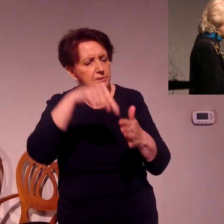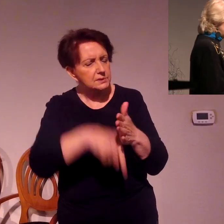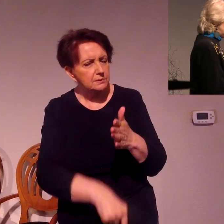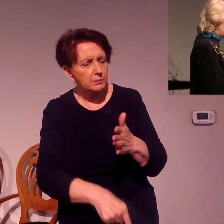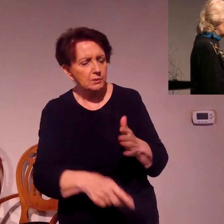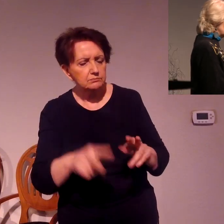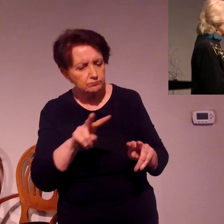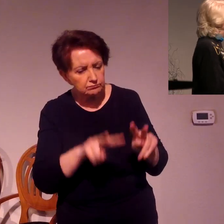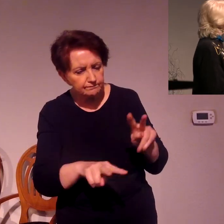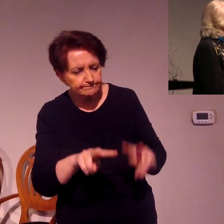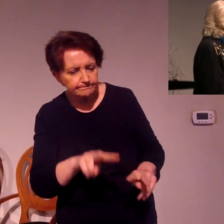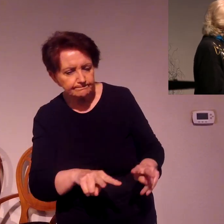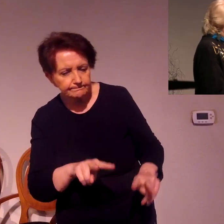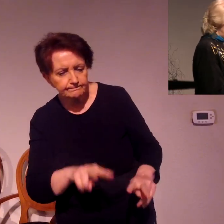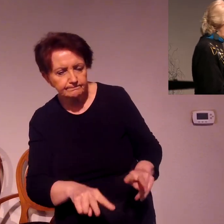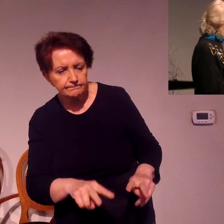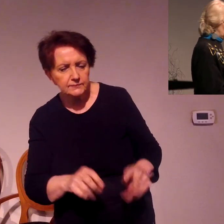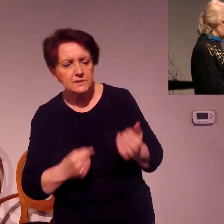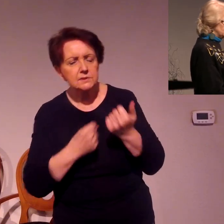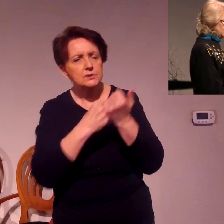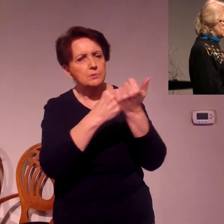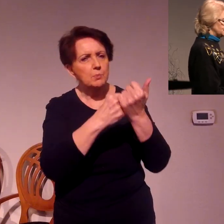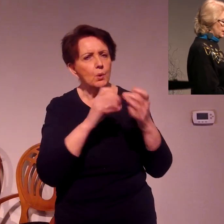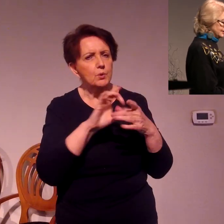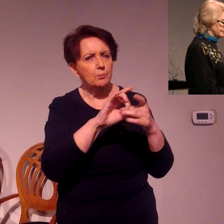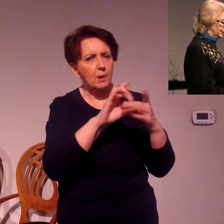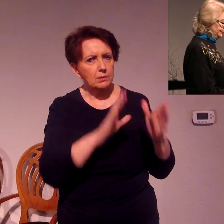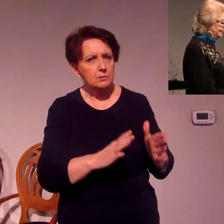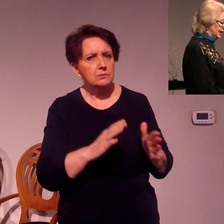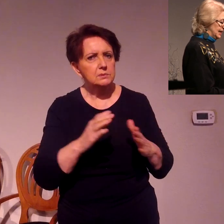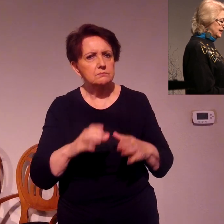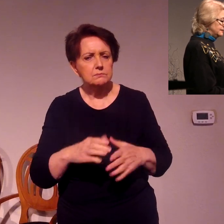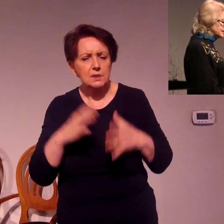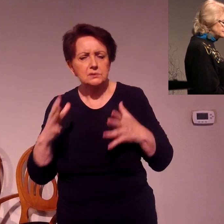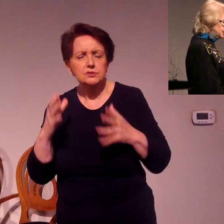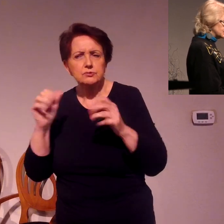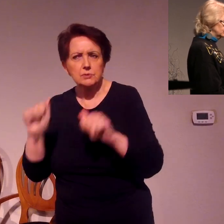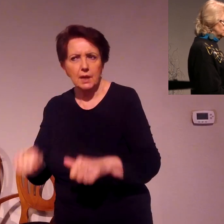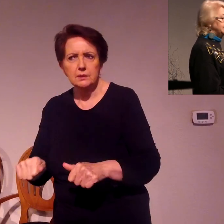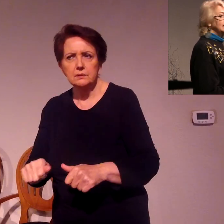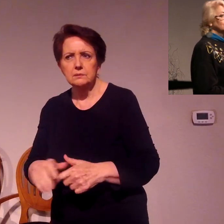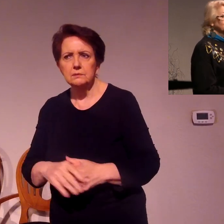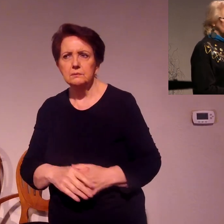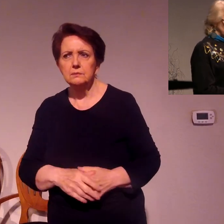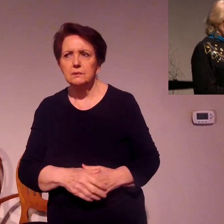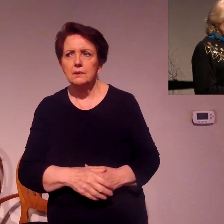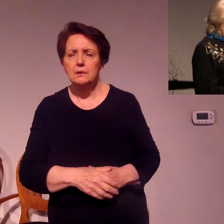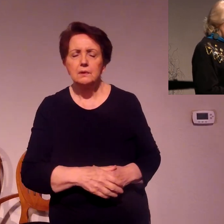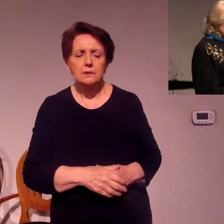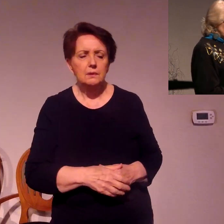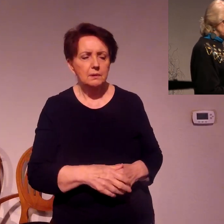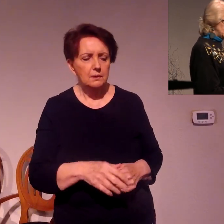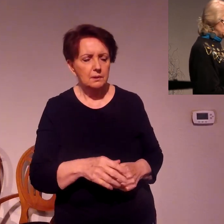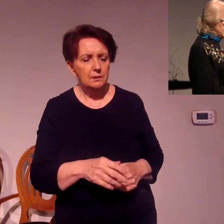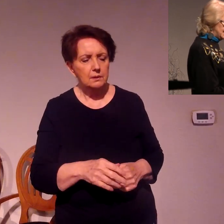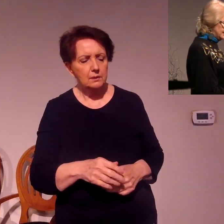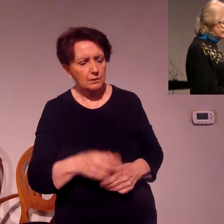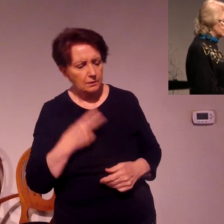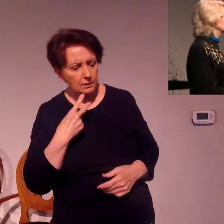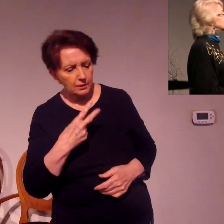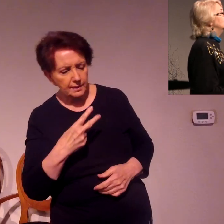desire is, in fact, to support our partner as much as possible. And this means looking at your partner's actions